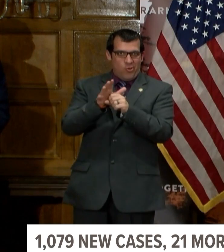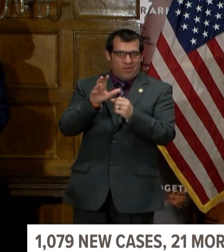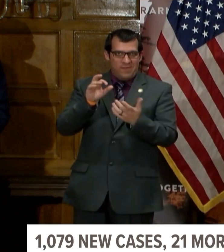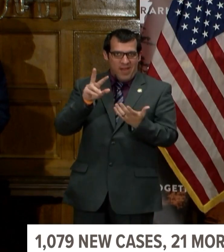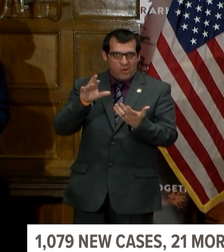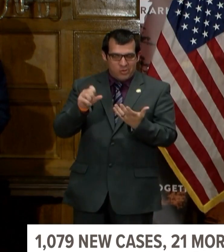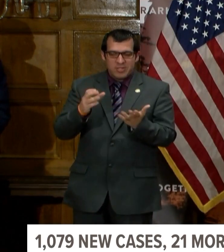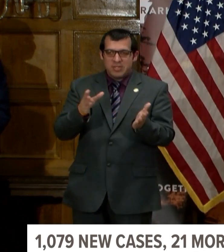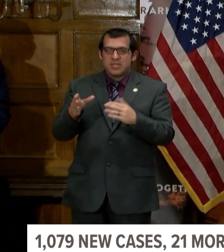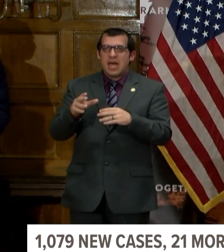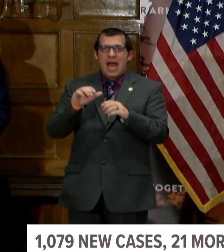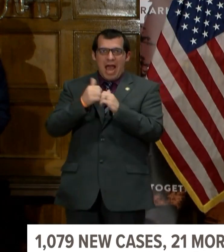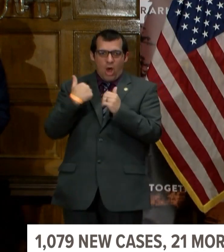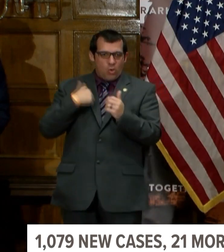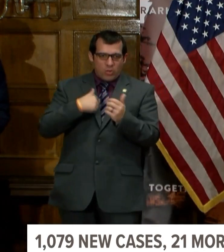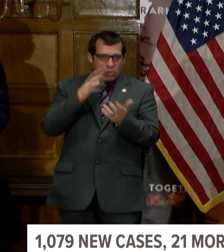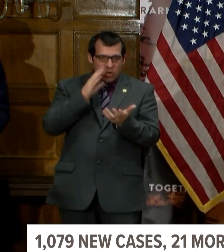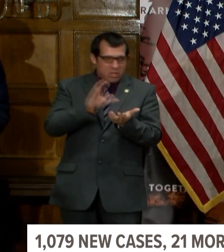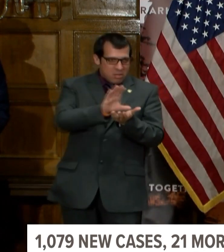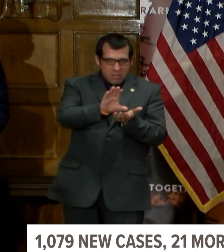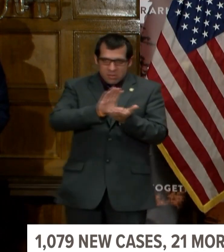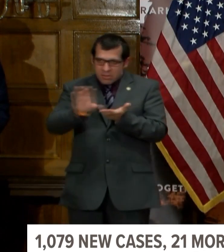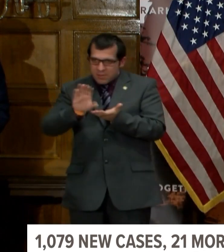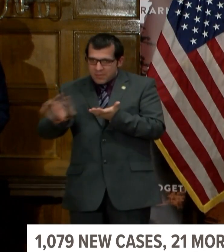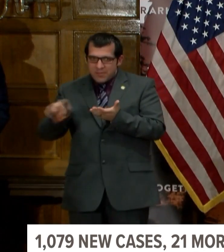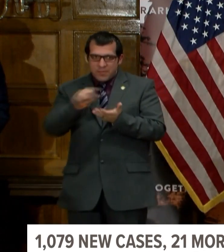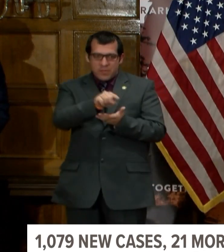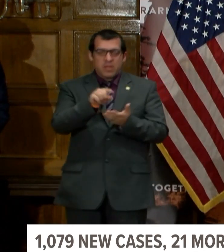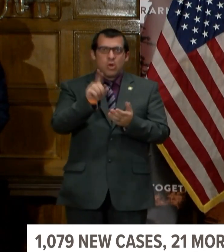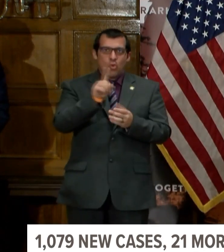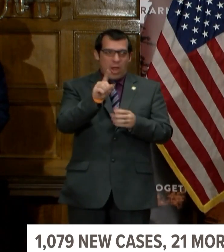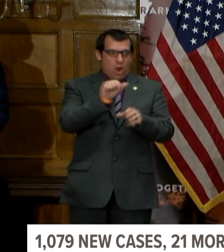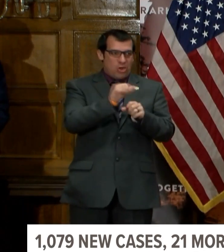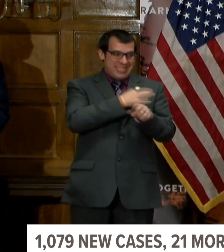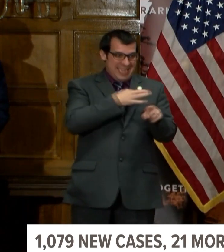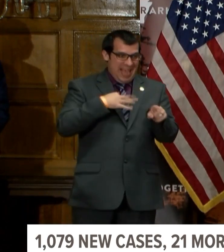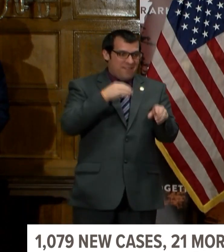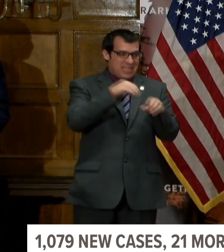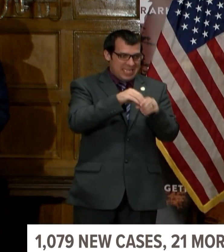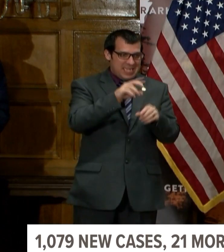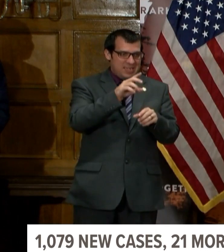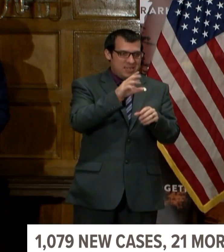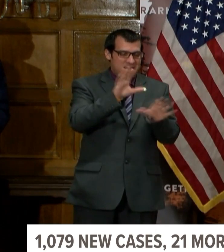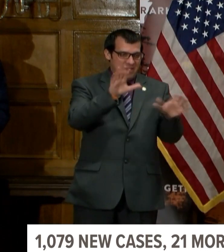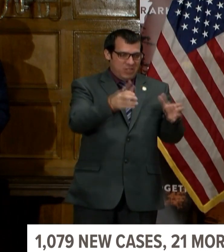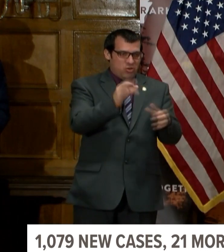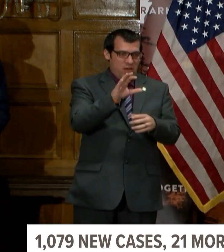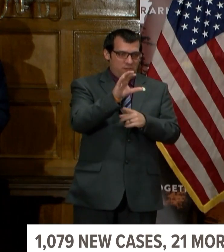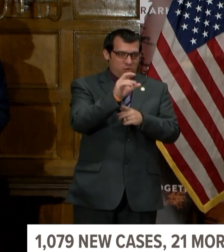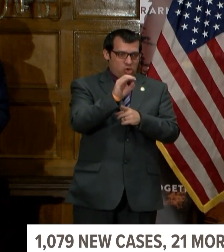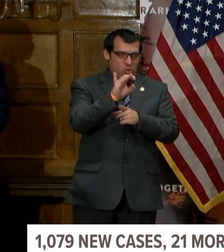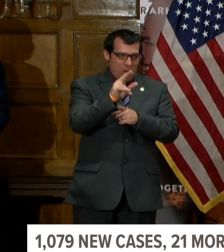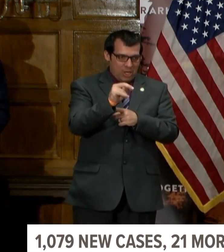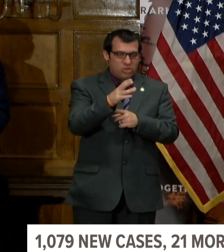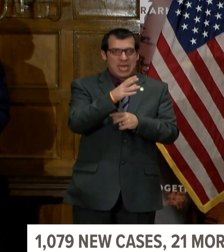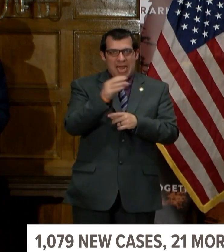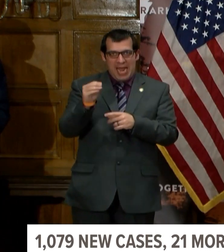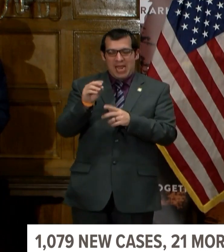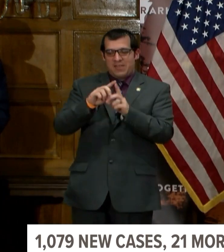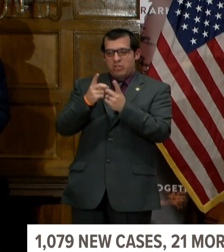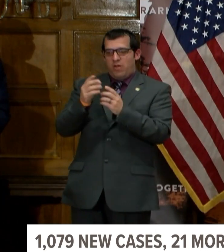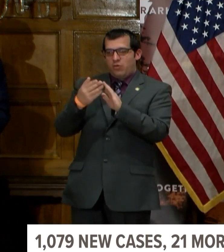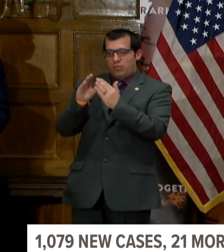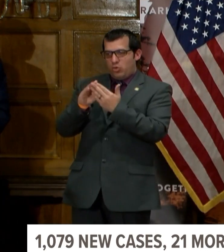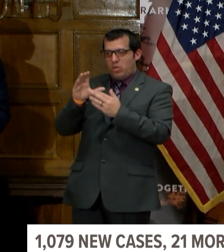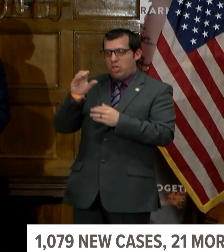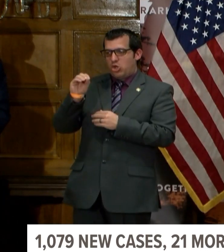follows. Facility staff within both the Division of Correction and the Division of Community Correction. The